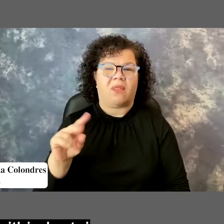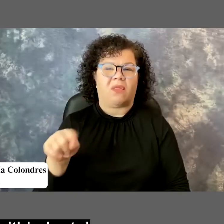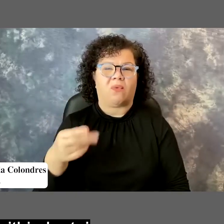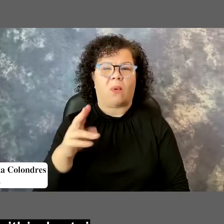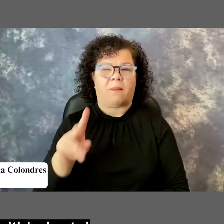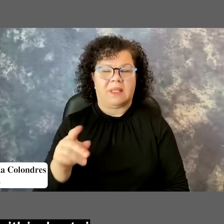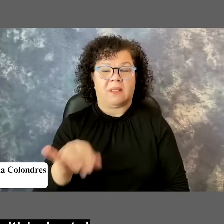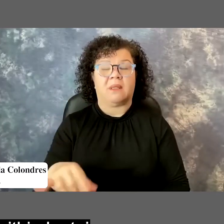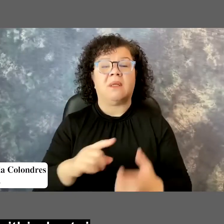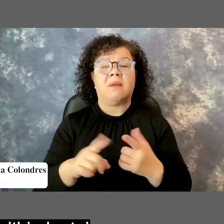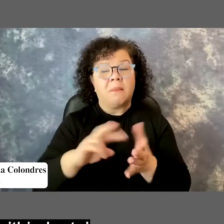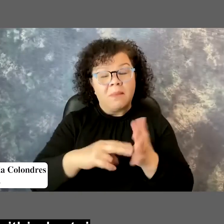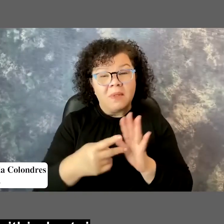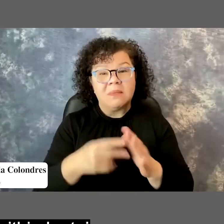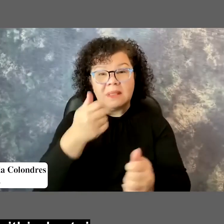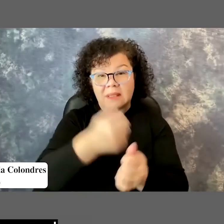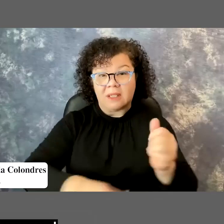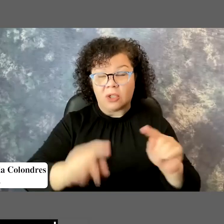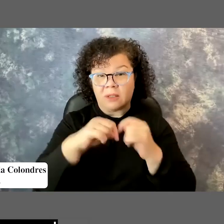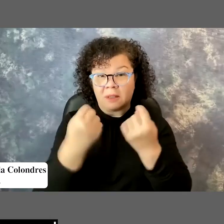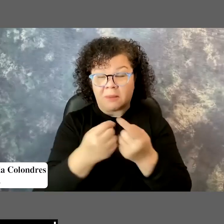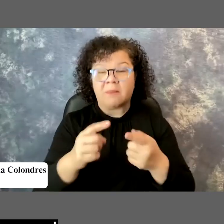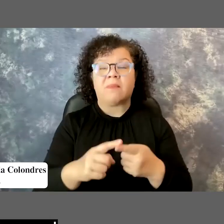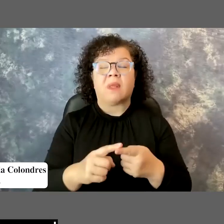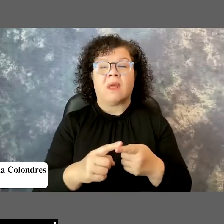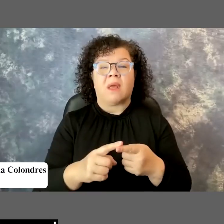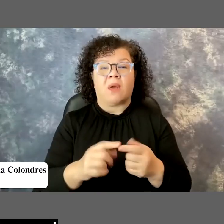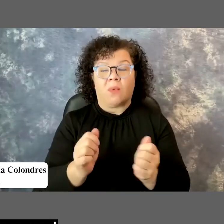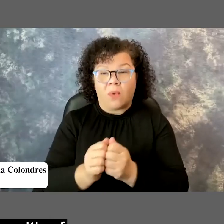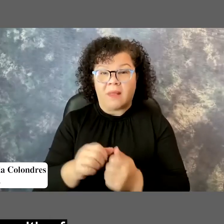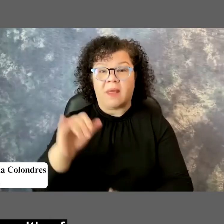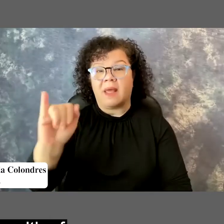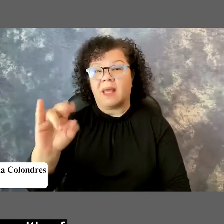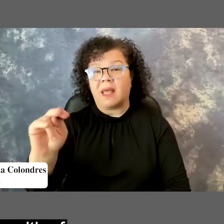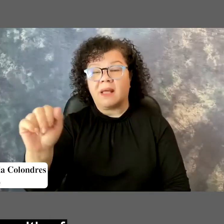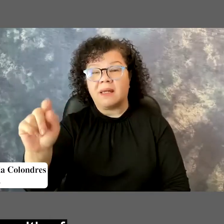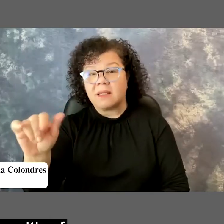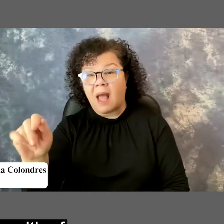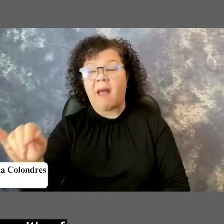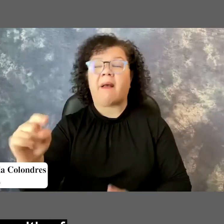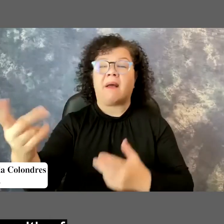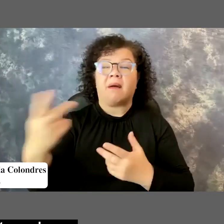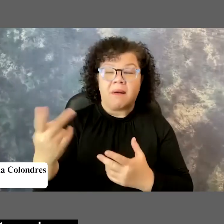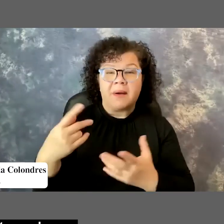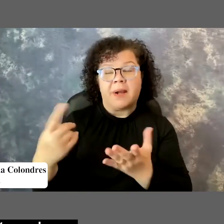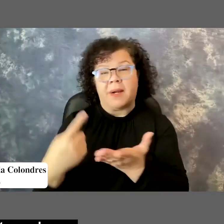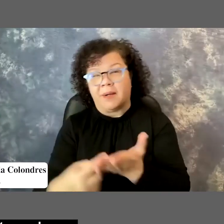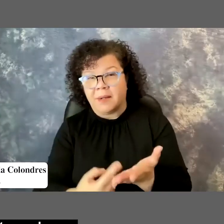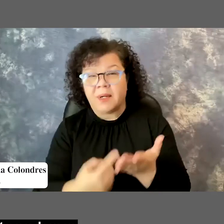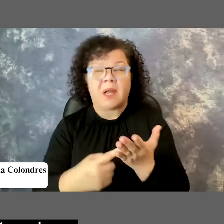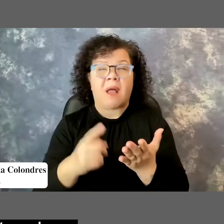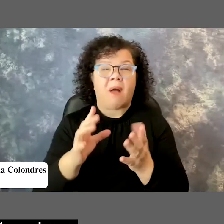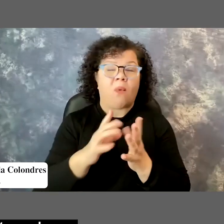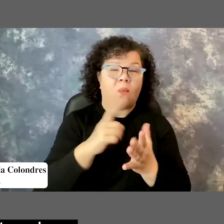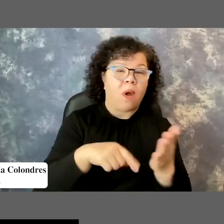of our teams within Inatai to carefully review and metabolize the wealth of learning that grantees